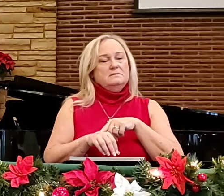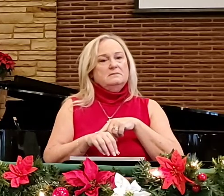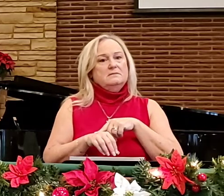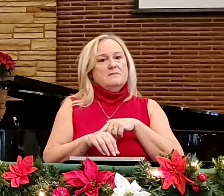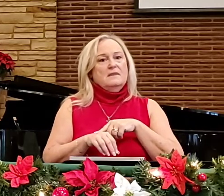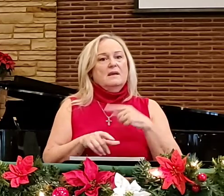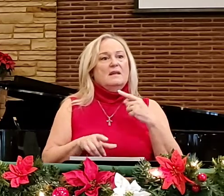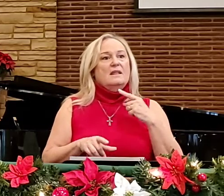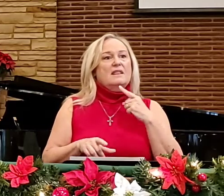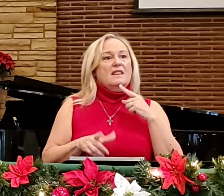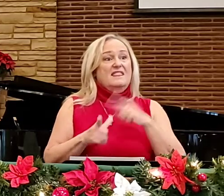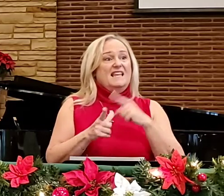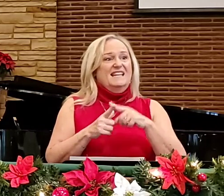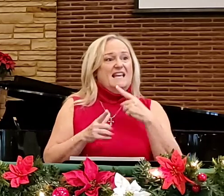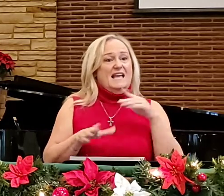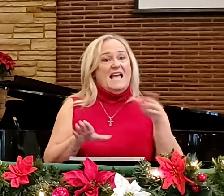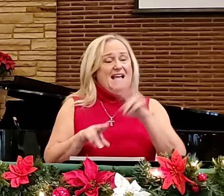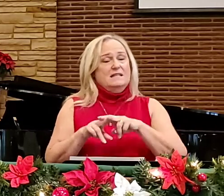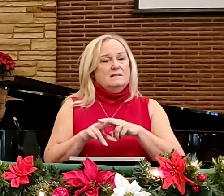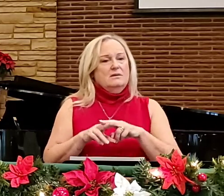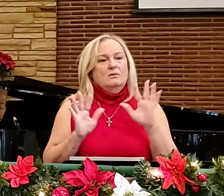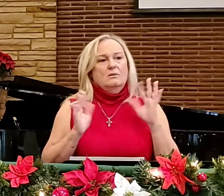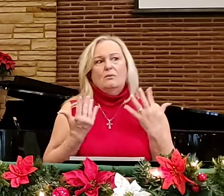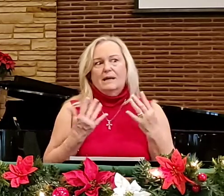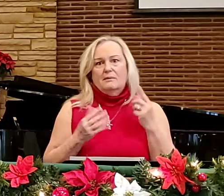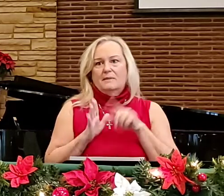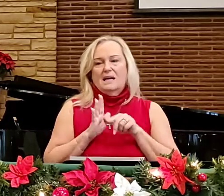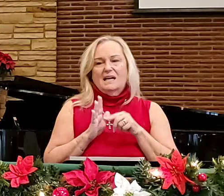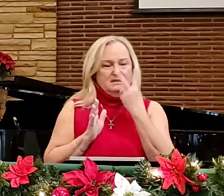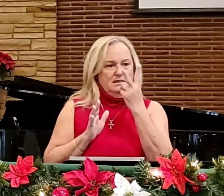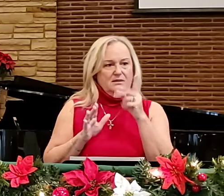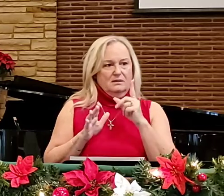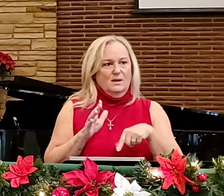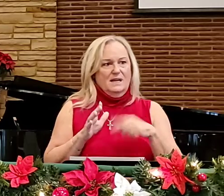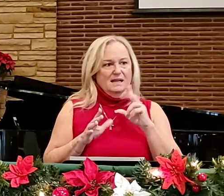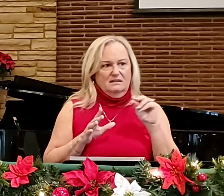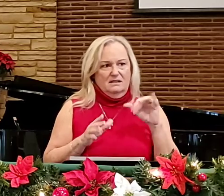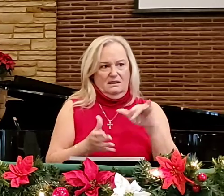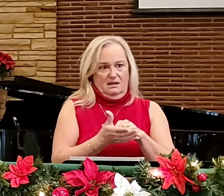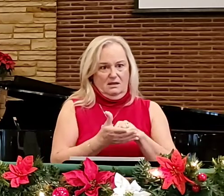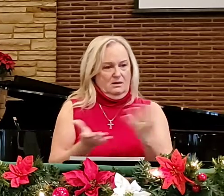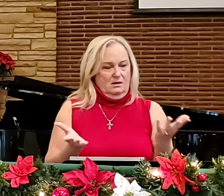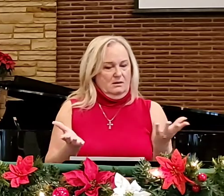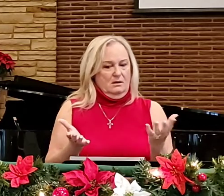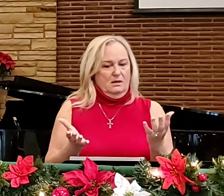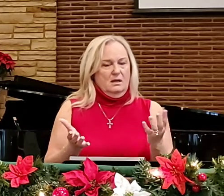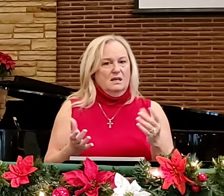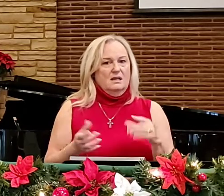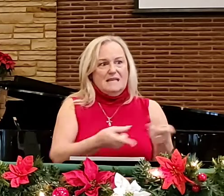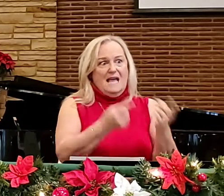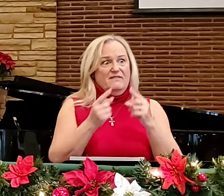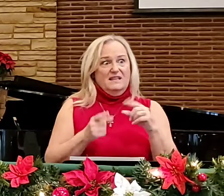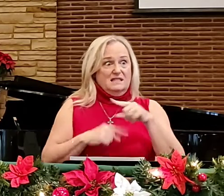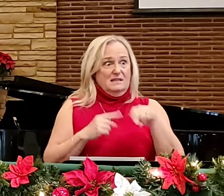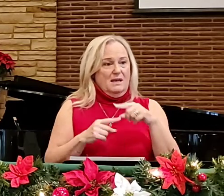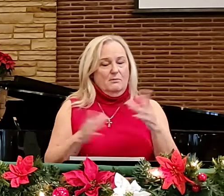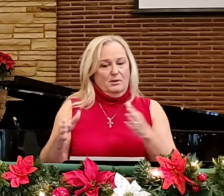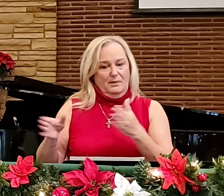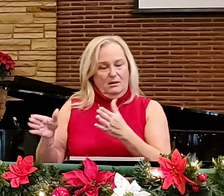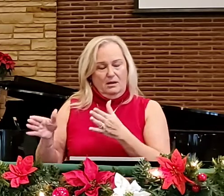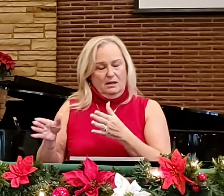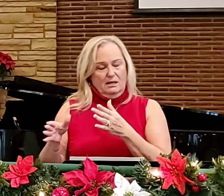Then he cleverly adds, oh, wait a minute. I see what I did there. I suppose Advent is about